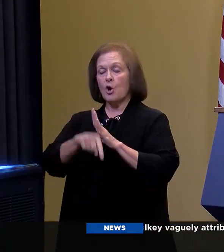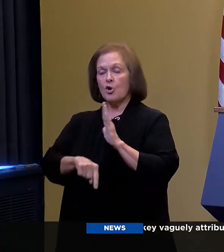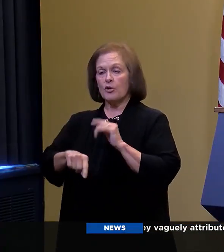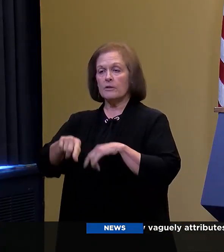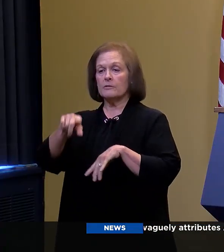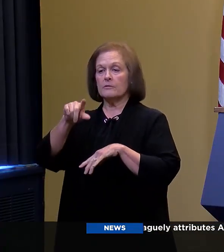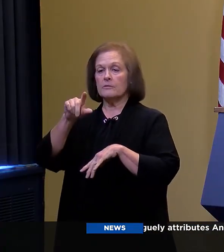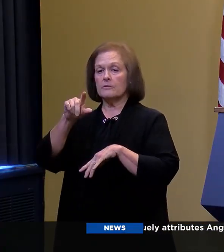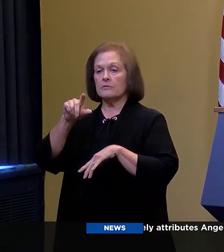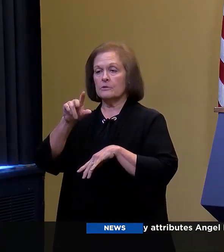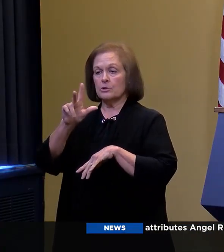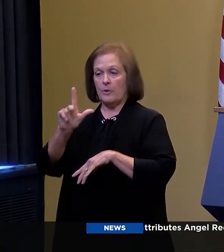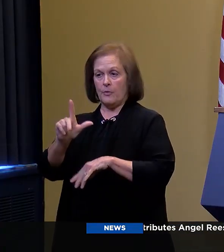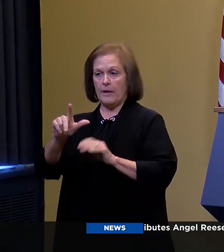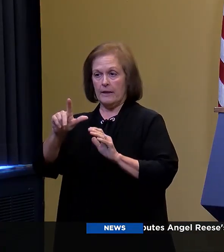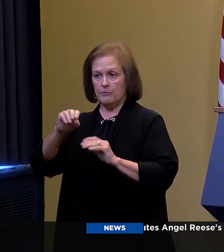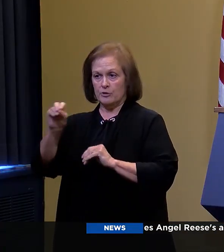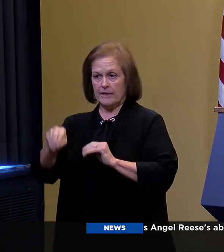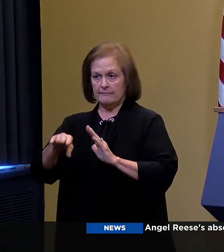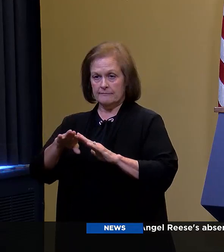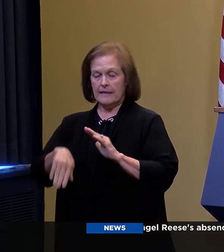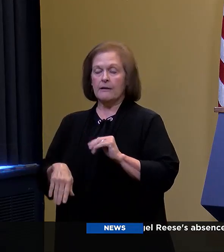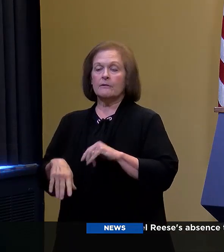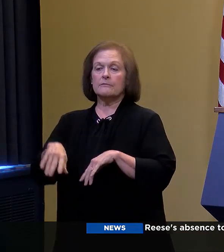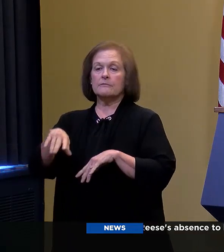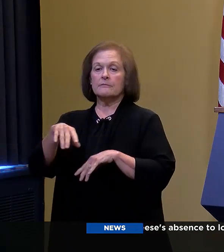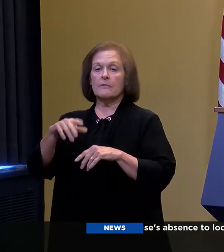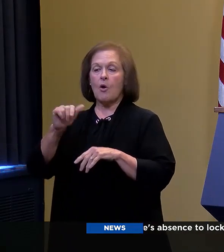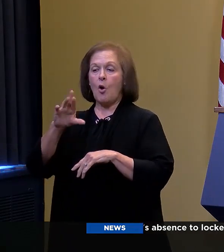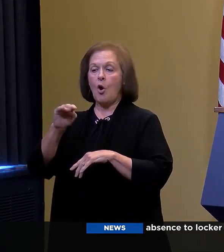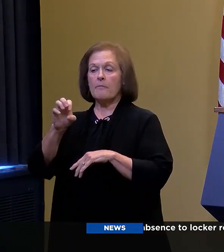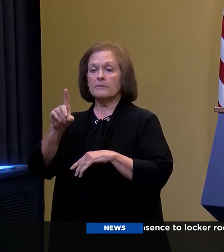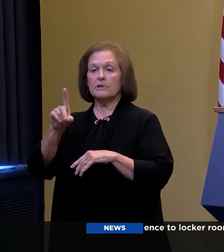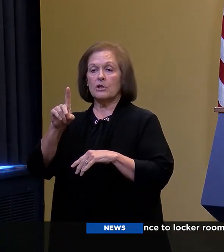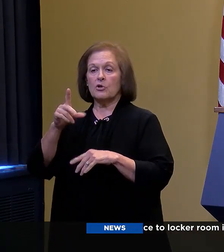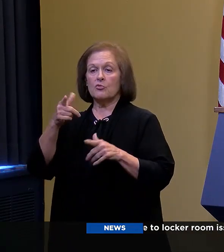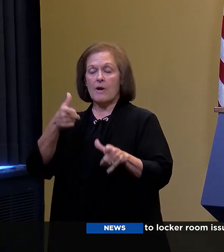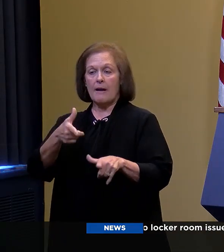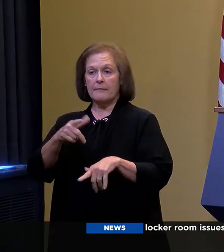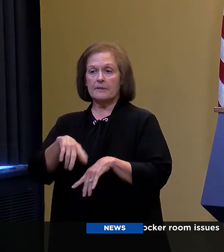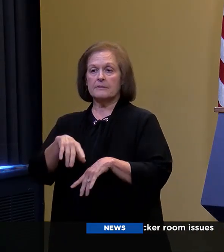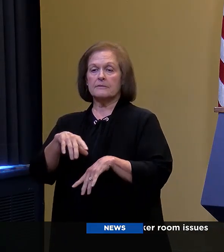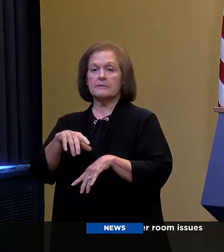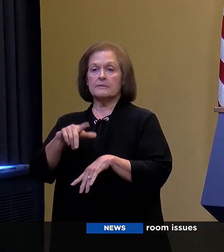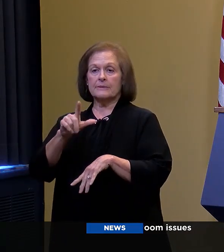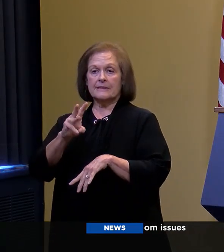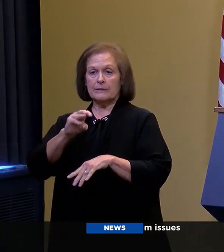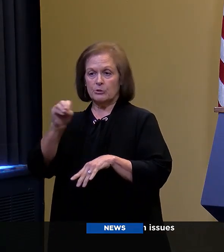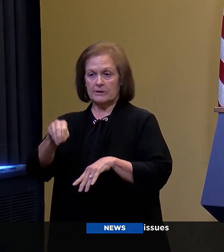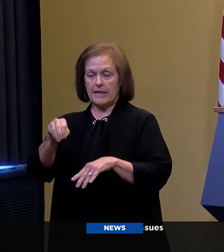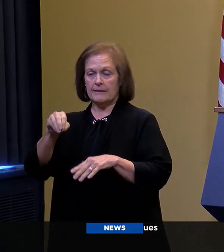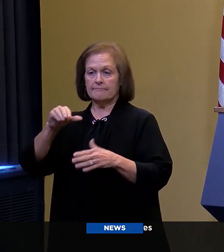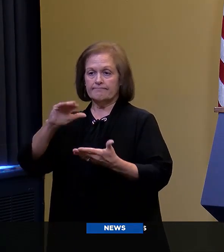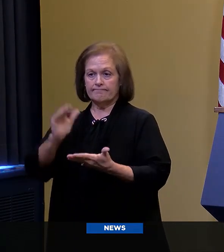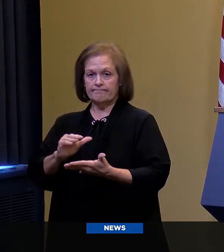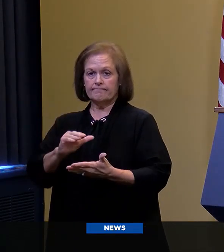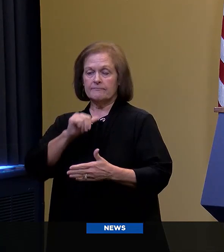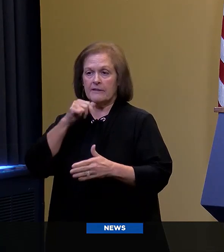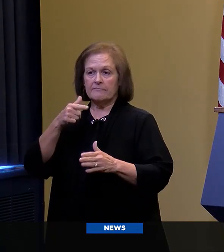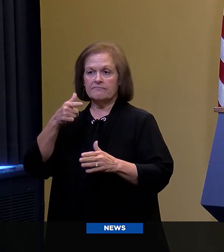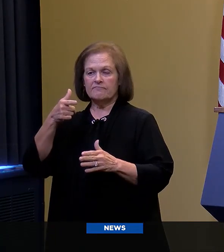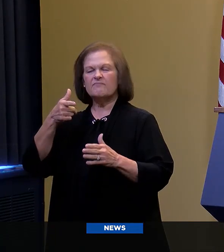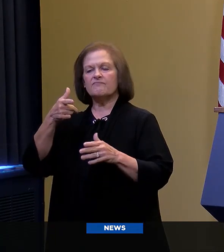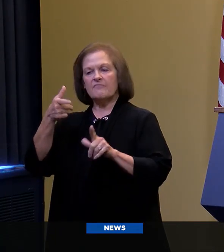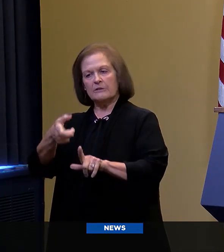down at 23%. Armed robberies remain down at 36%. Non-fatal shooting incidents remain down